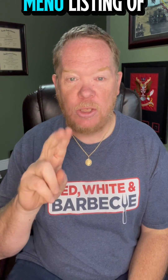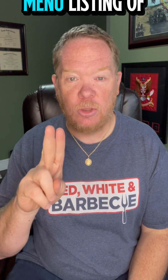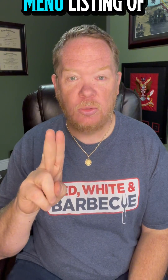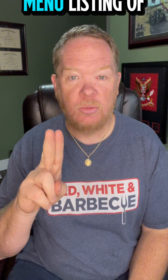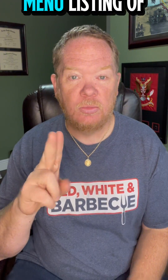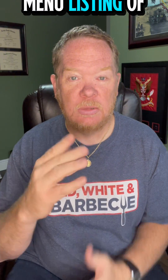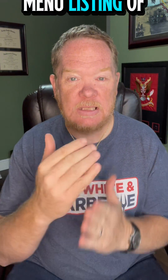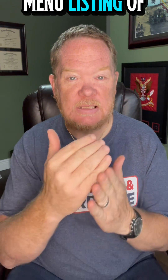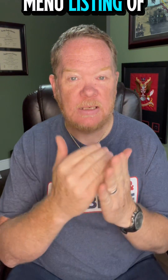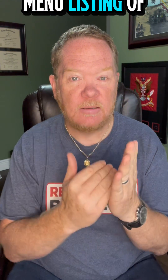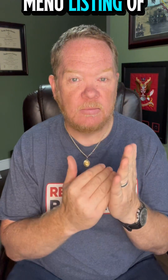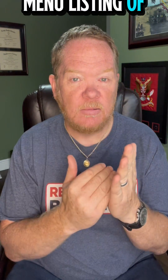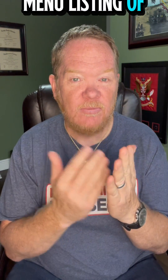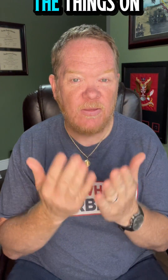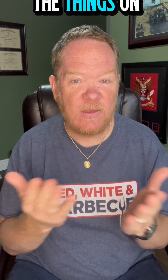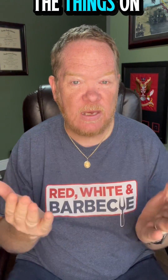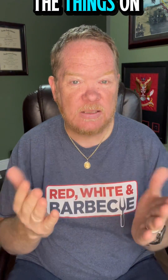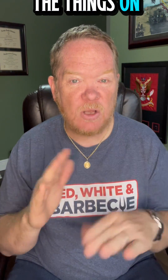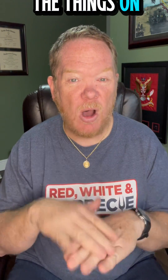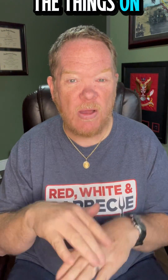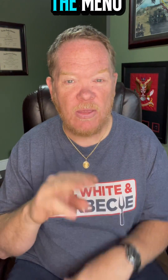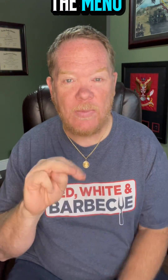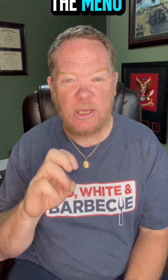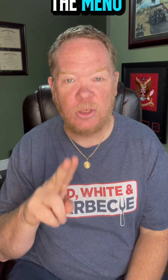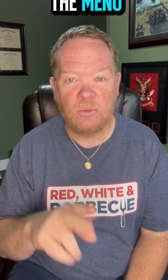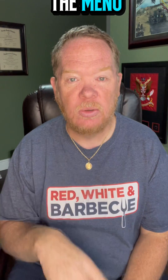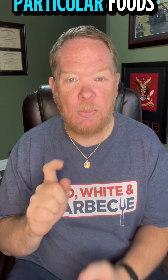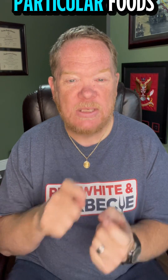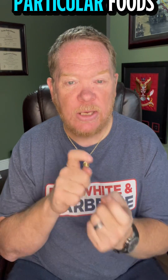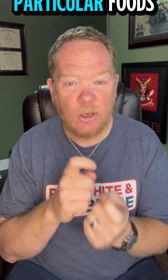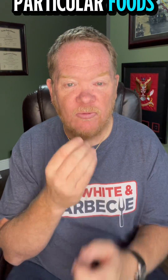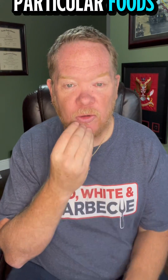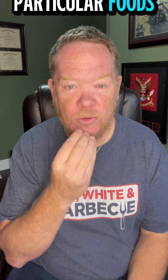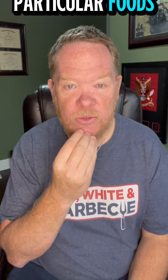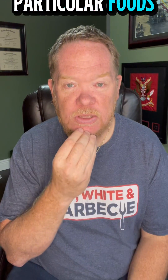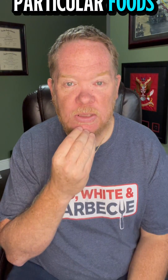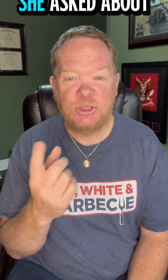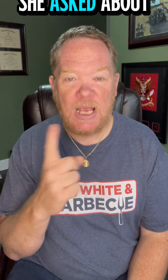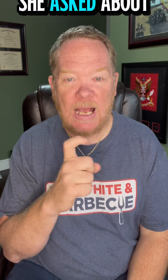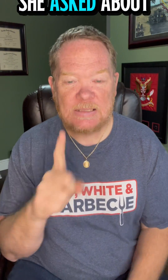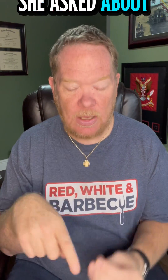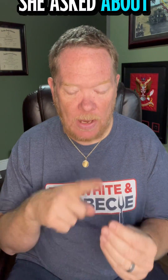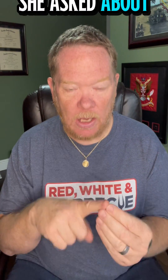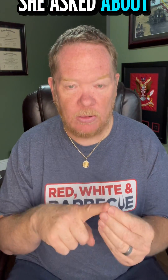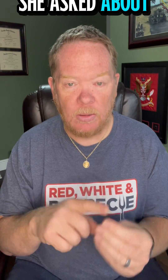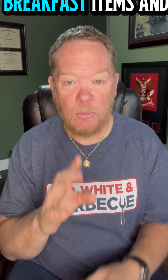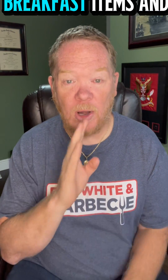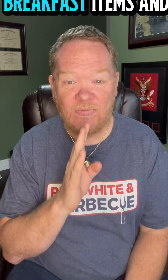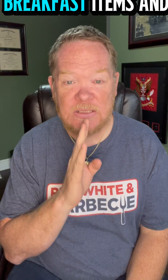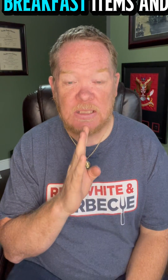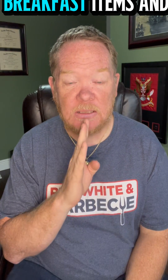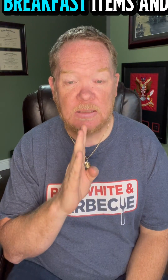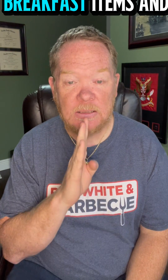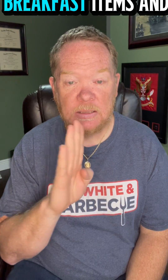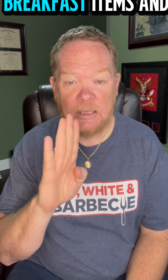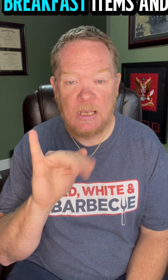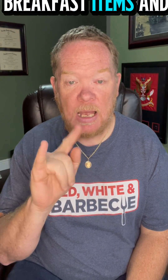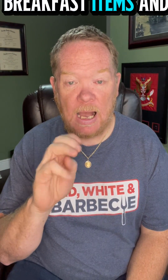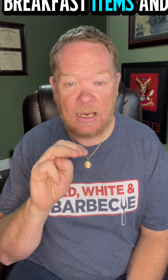menu listing of the things on the menu, particular foods. She asked about breakfast